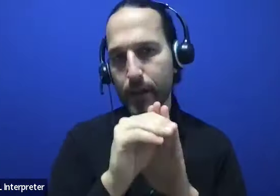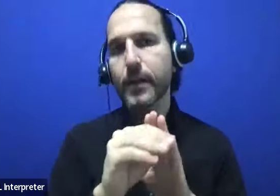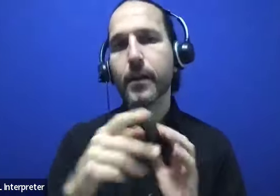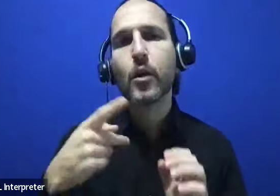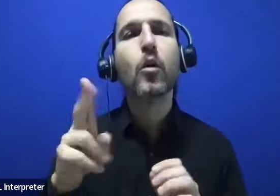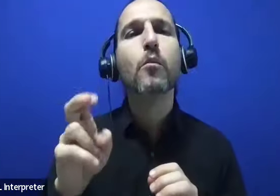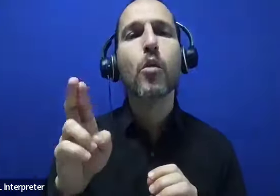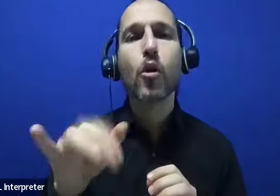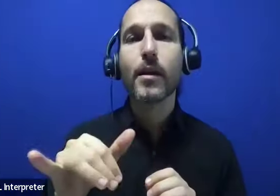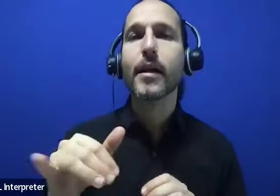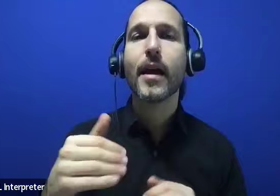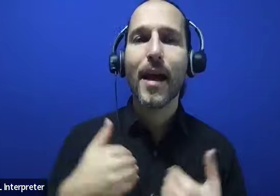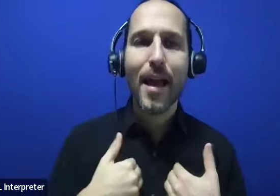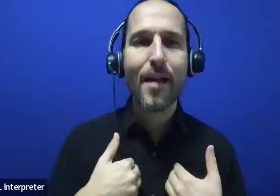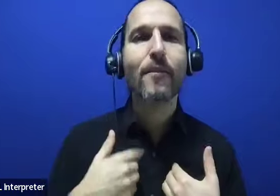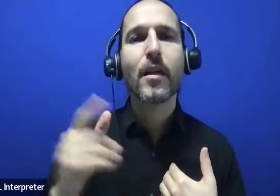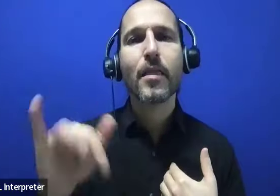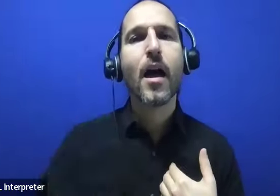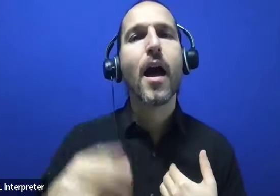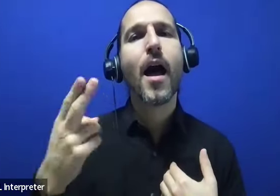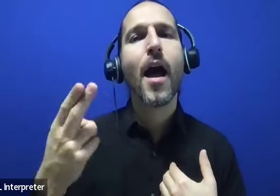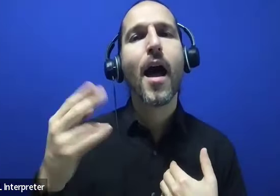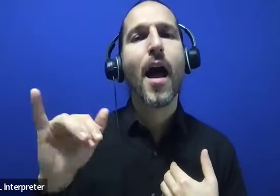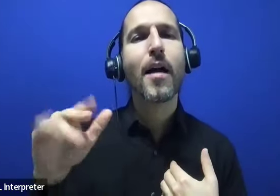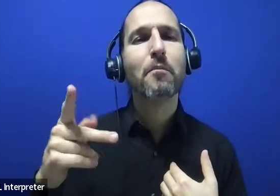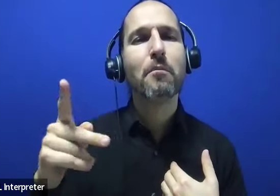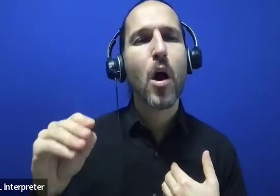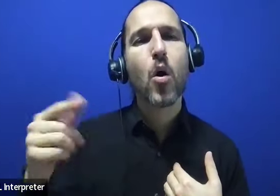So hypogonadotropic hypogonadism